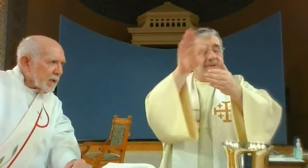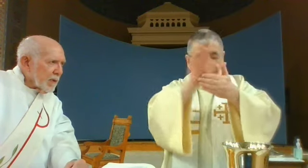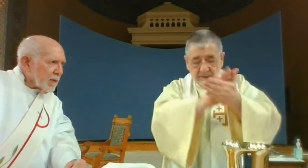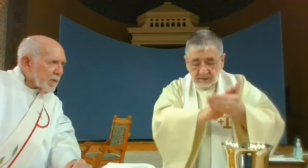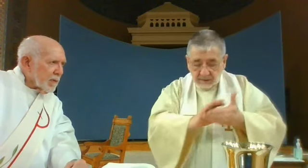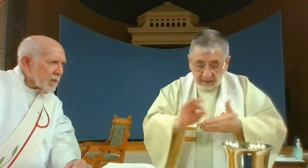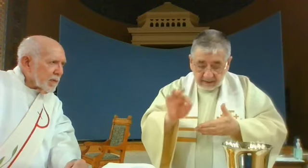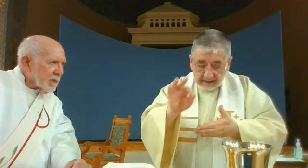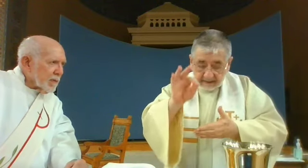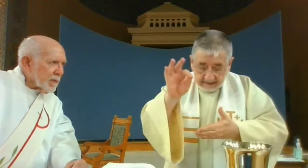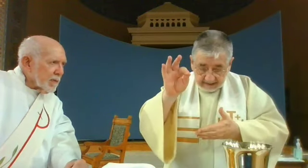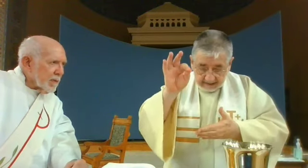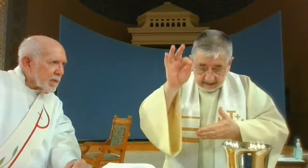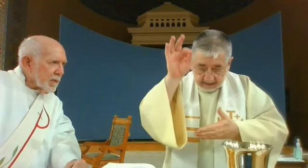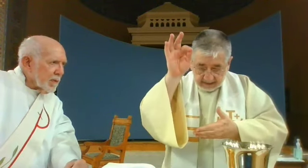and of the Holy Spirit,